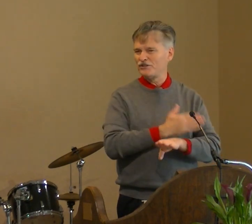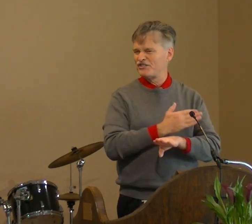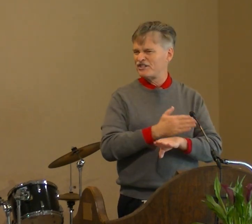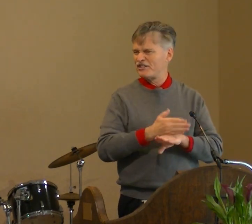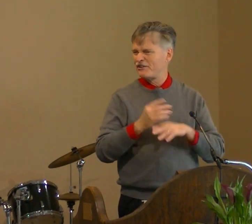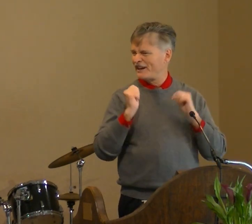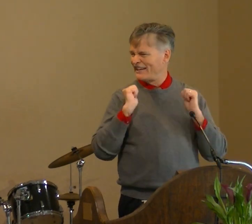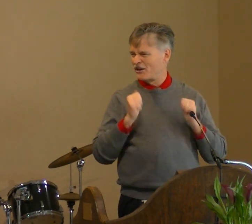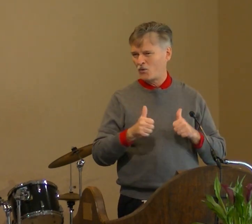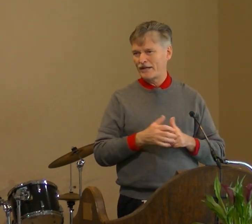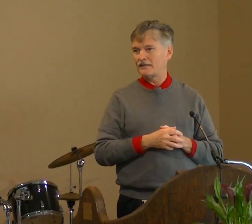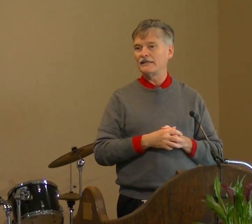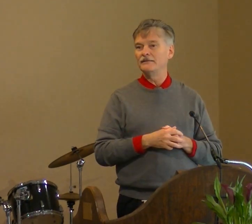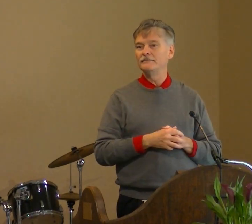is deteriorating quickly.